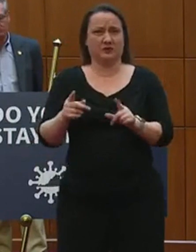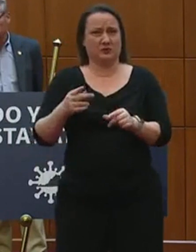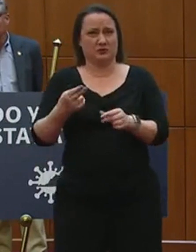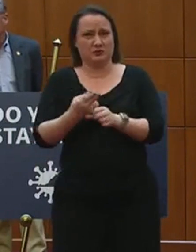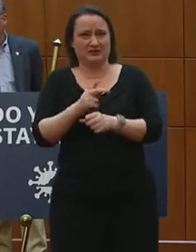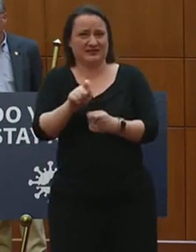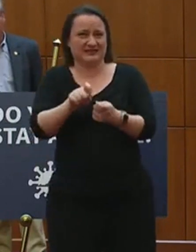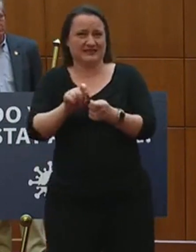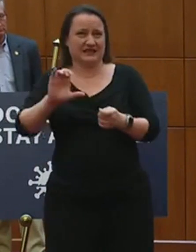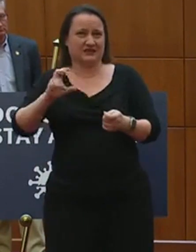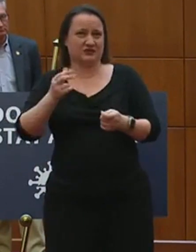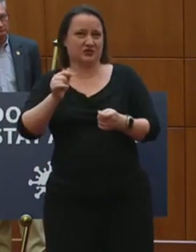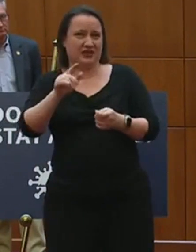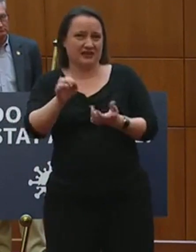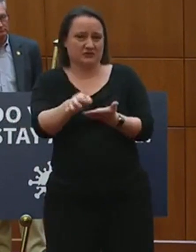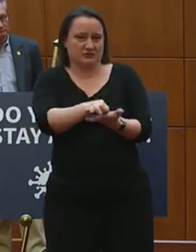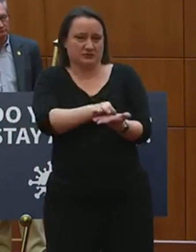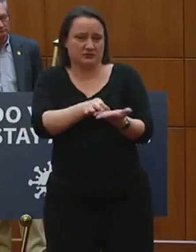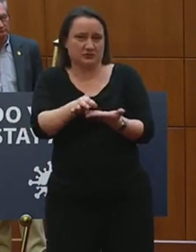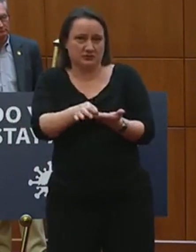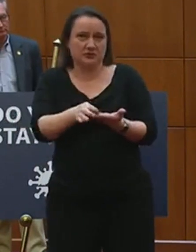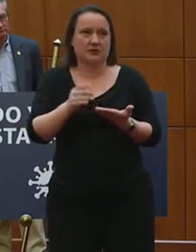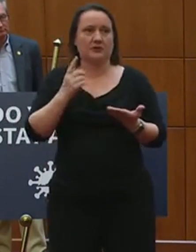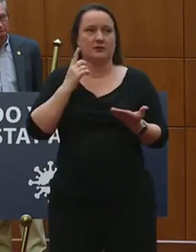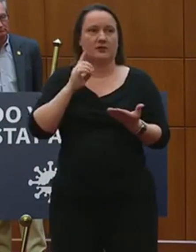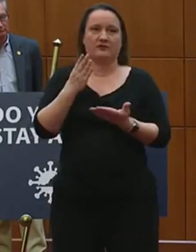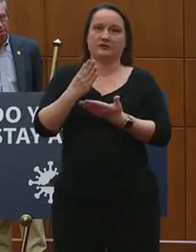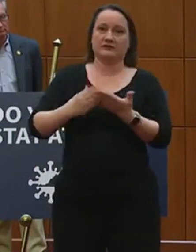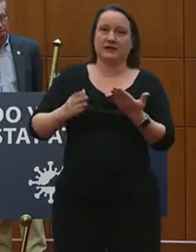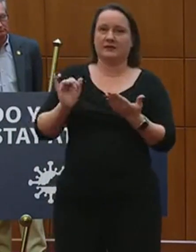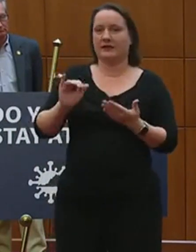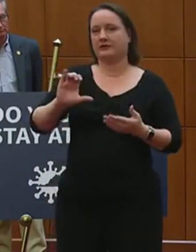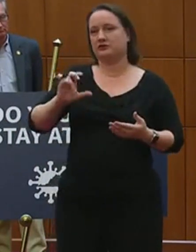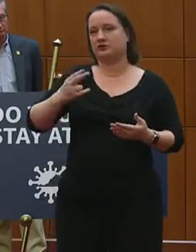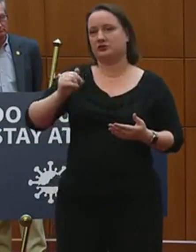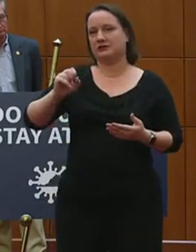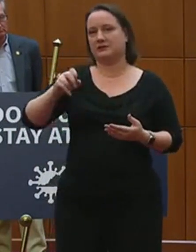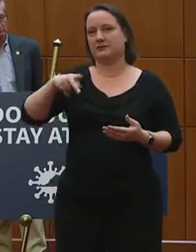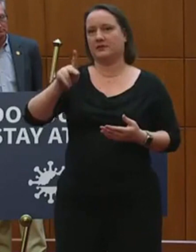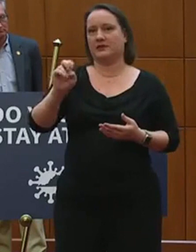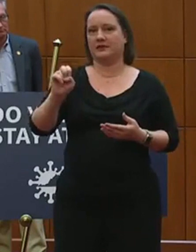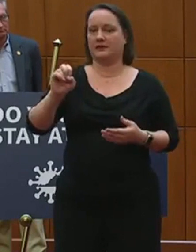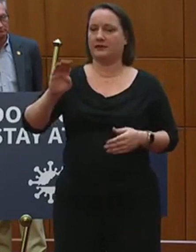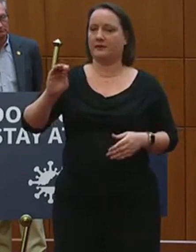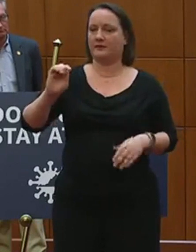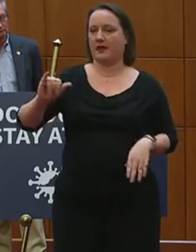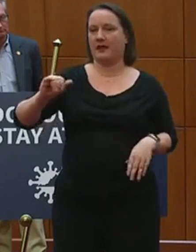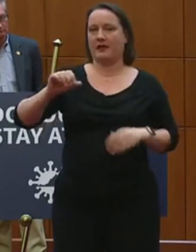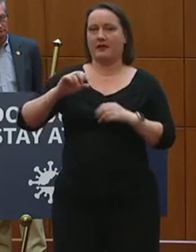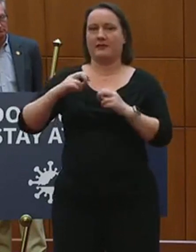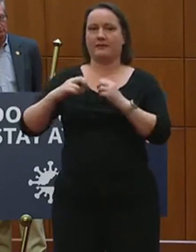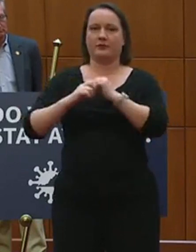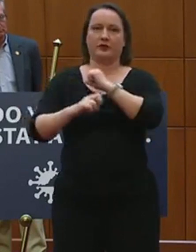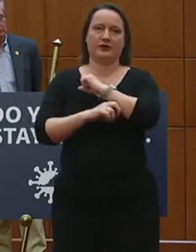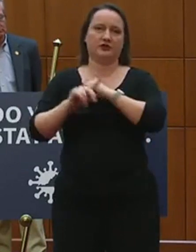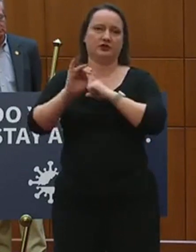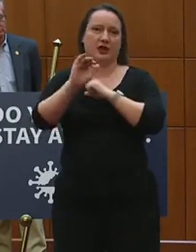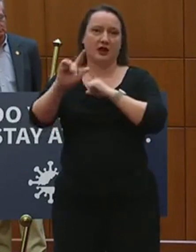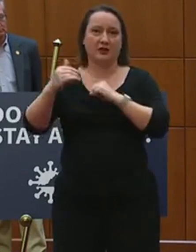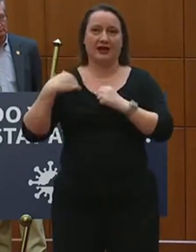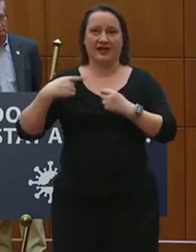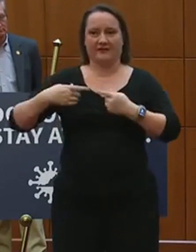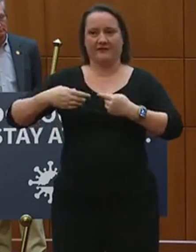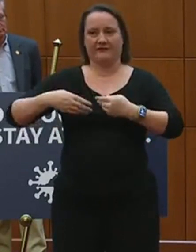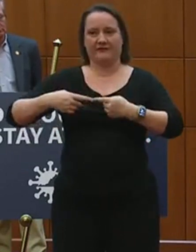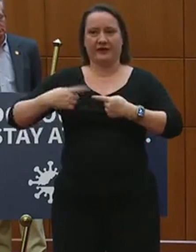where, like with the Chesapeake Bay Bridge Tunnel, where there's a gate, there's a person, we are